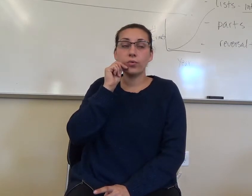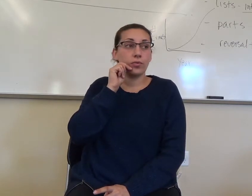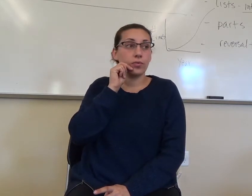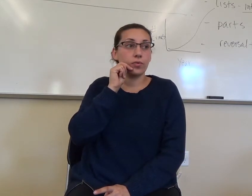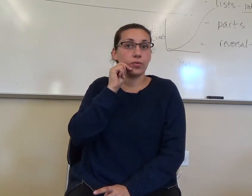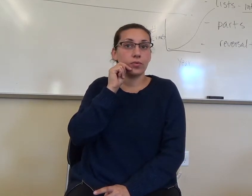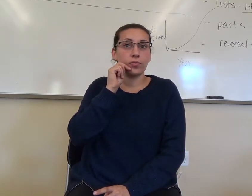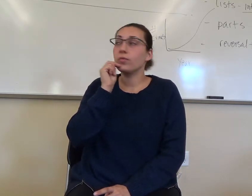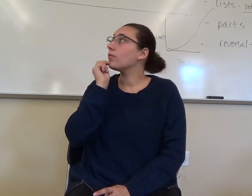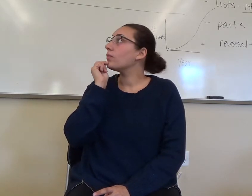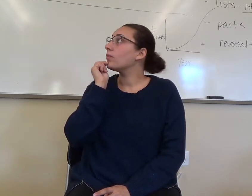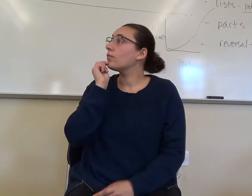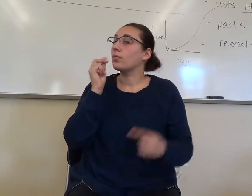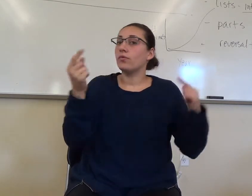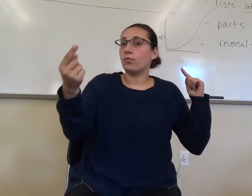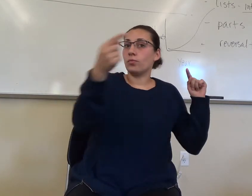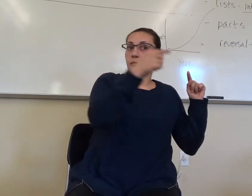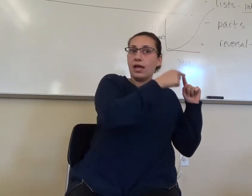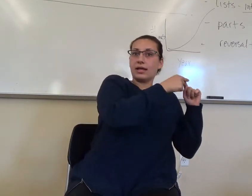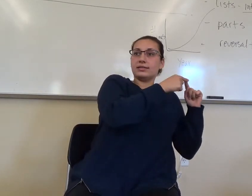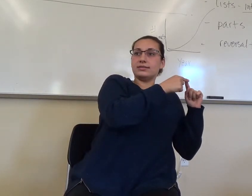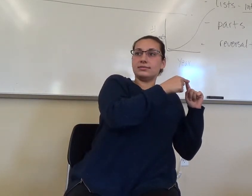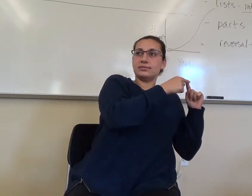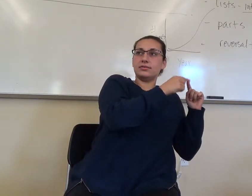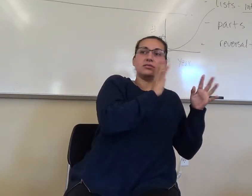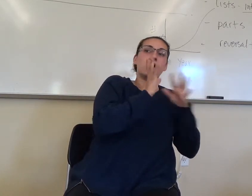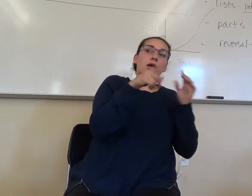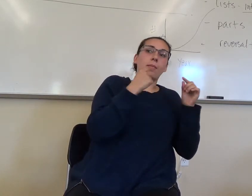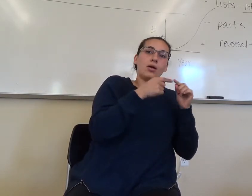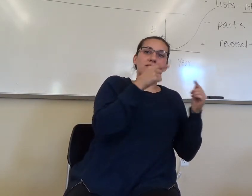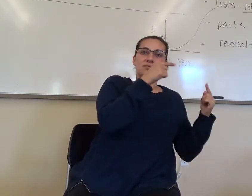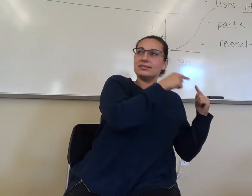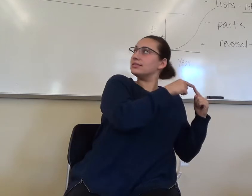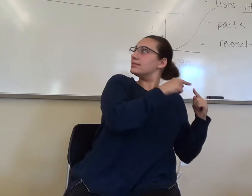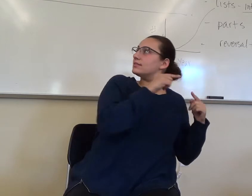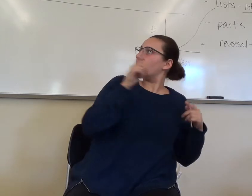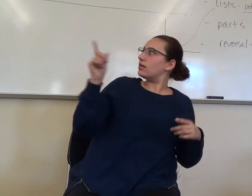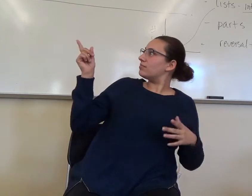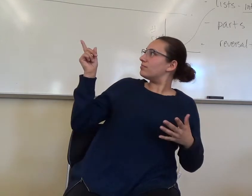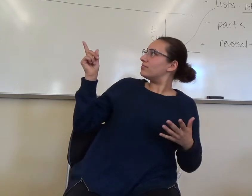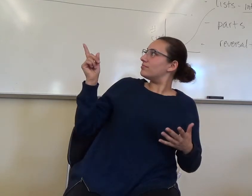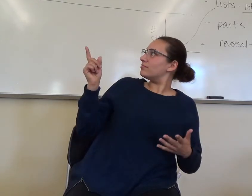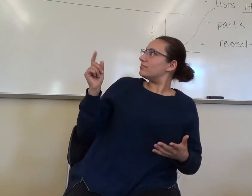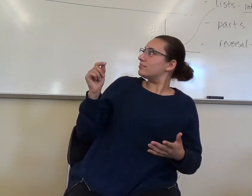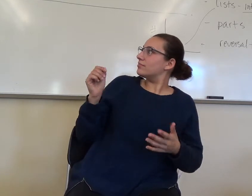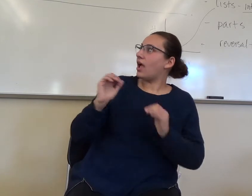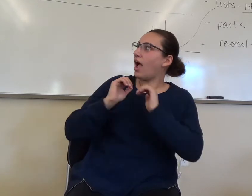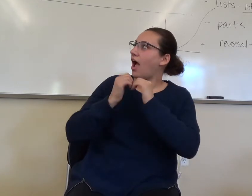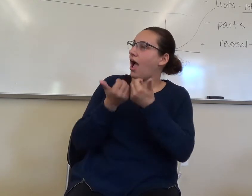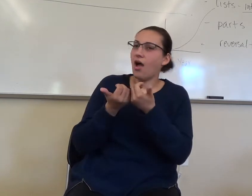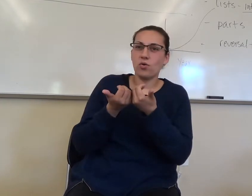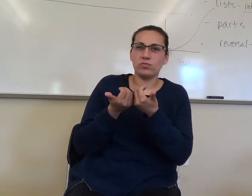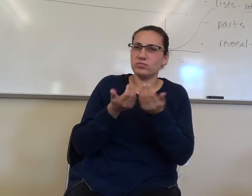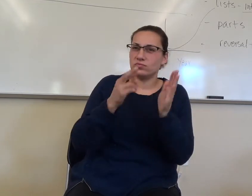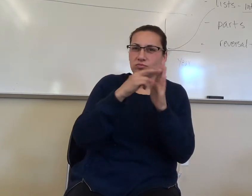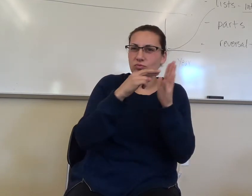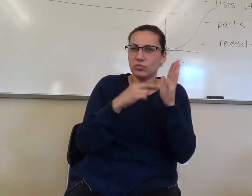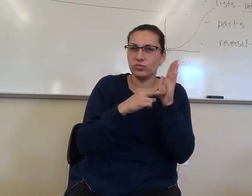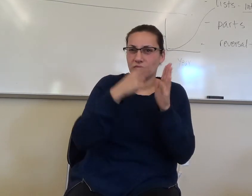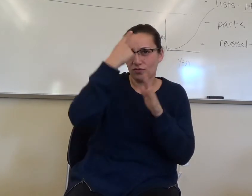to this. So what this says is, how does the rule for